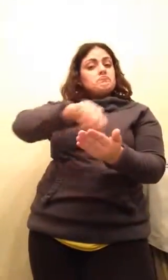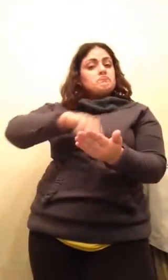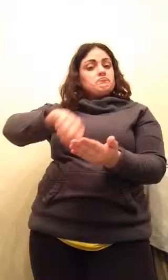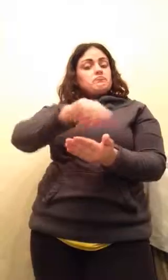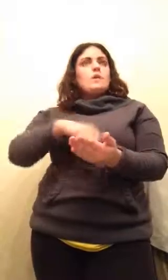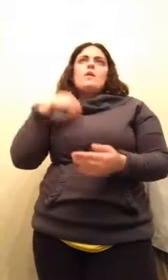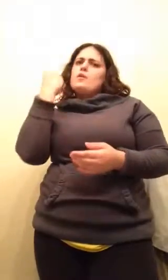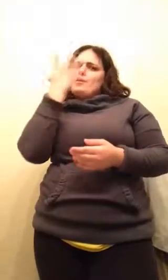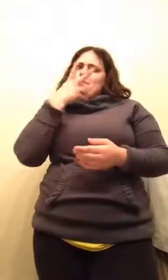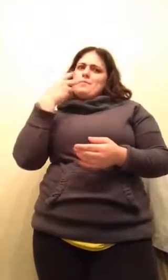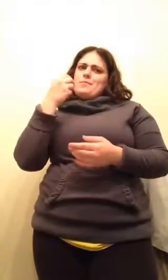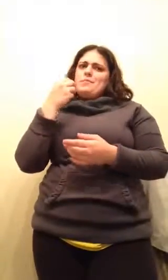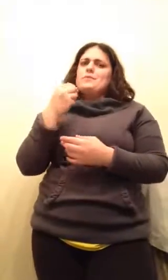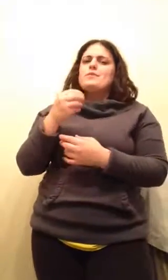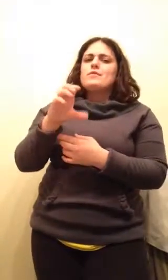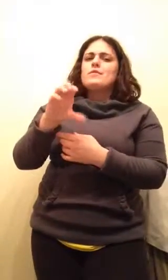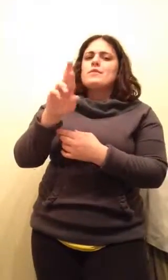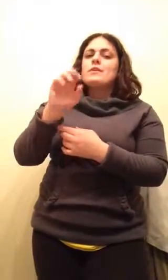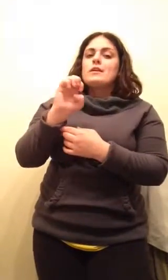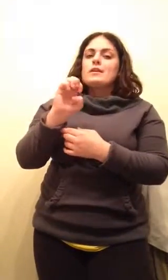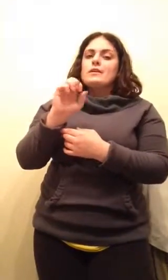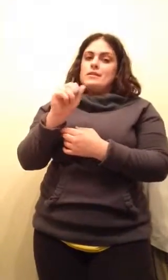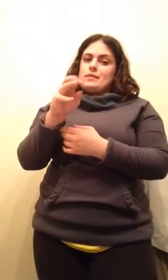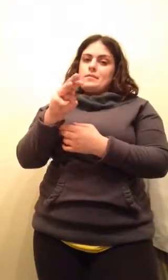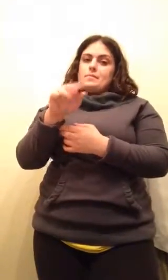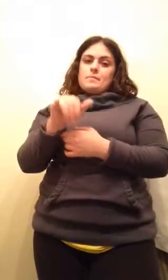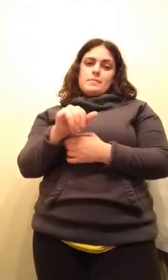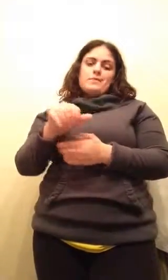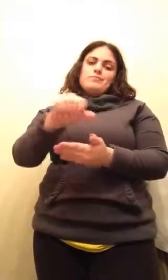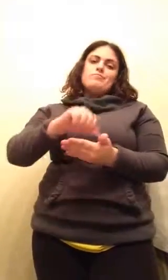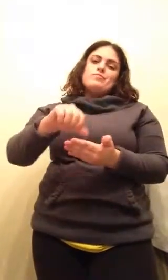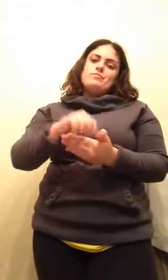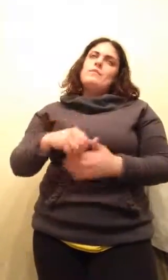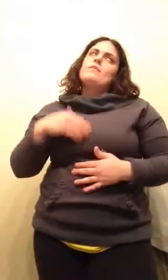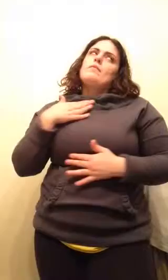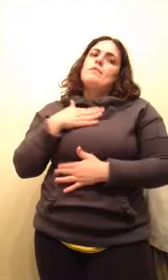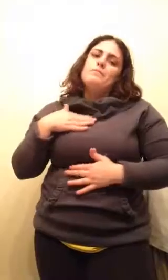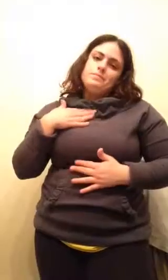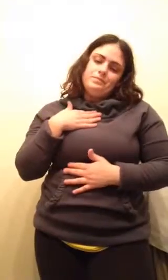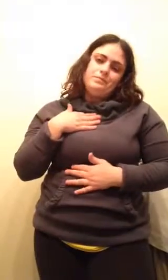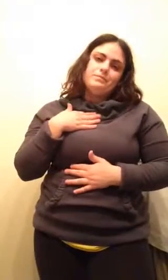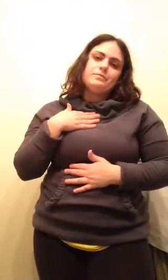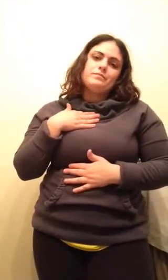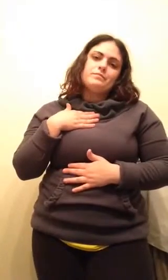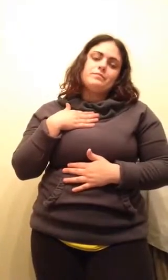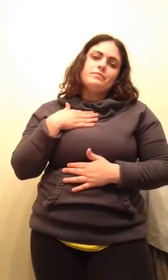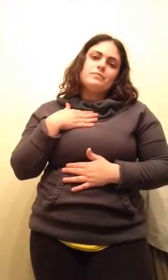creamy sauce. So I'm going to turn it down to low, because I've got no rush now. I'm happy. Some puff pastry. Buy it,